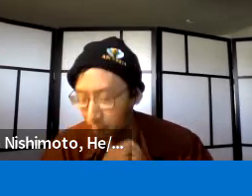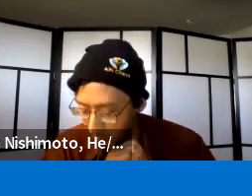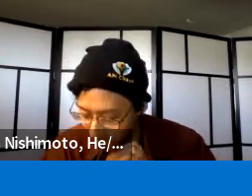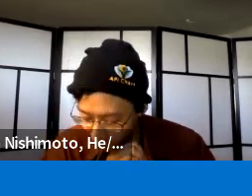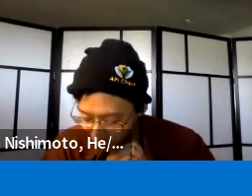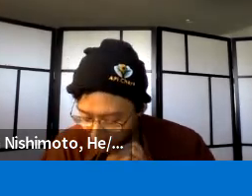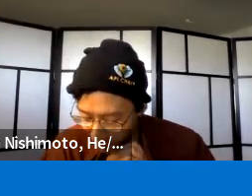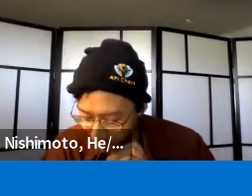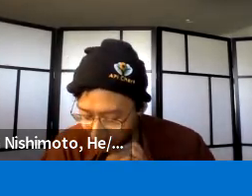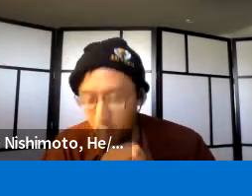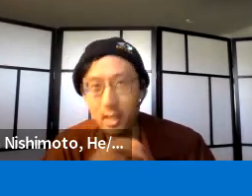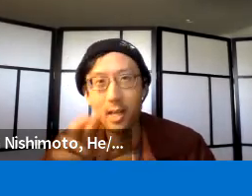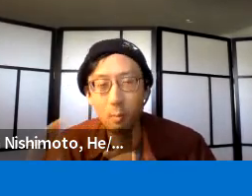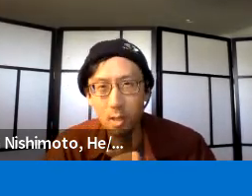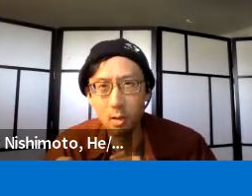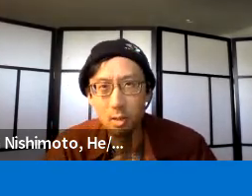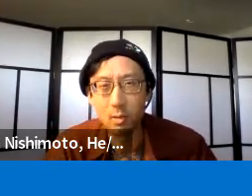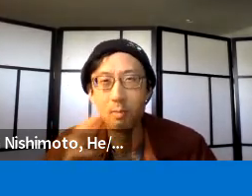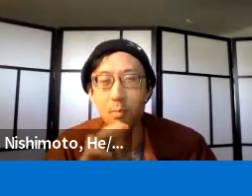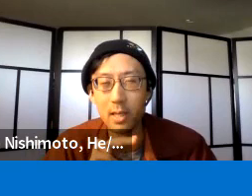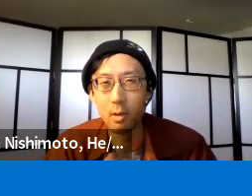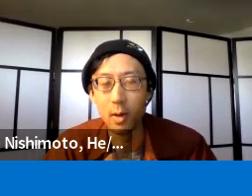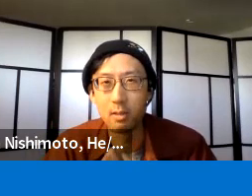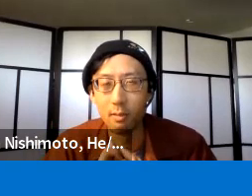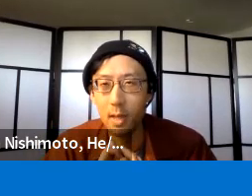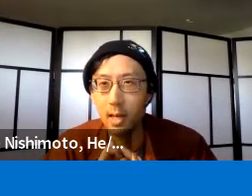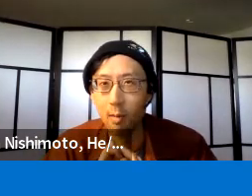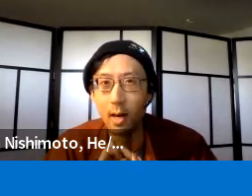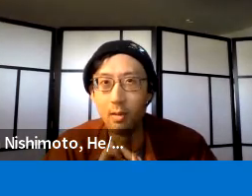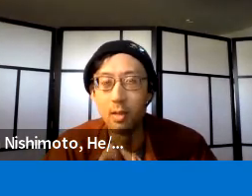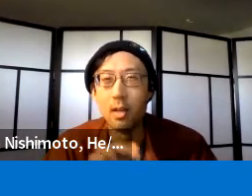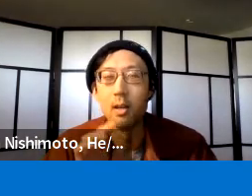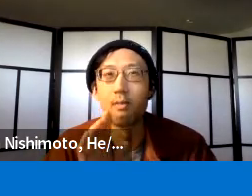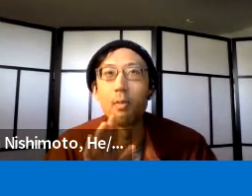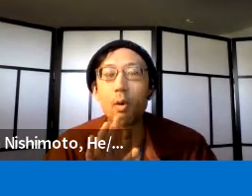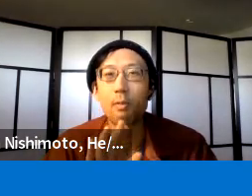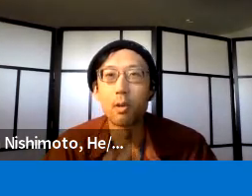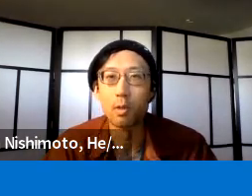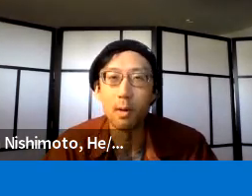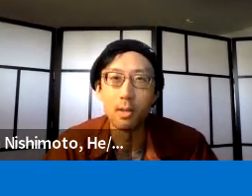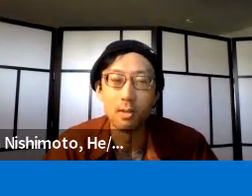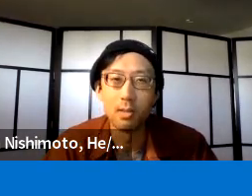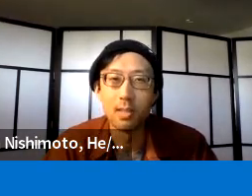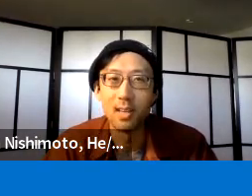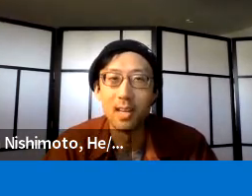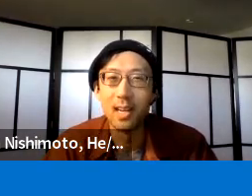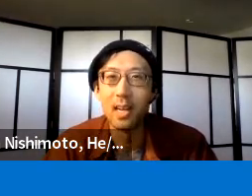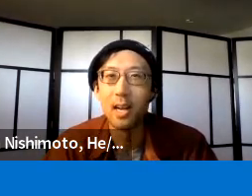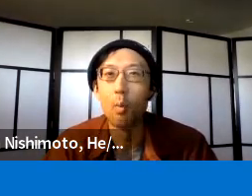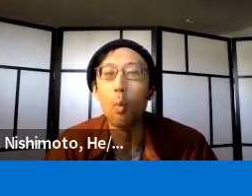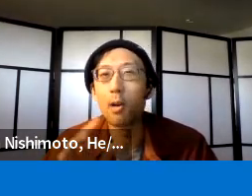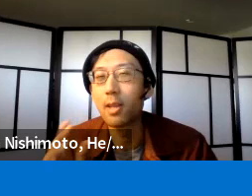for mental health? Which also brings the question for me around, for first responders,